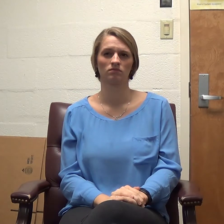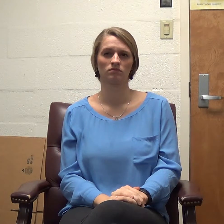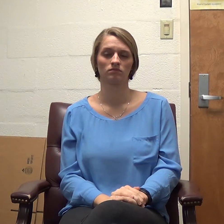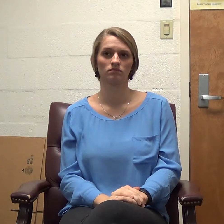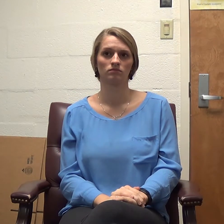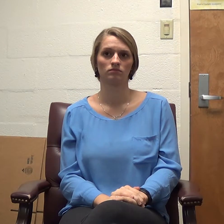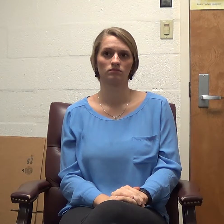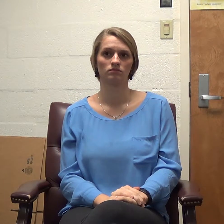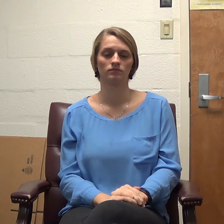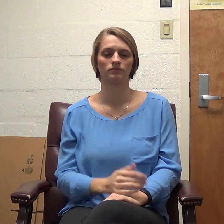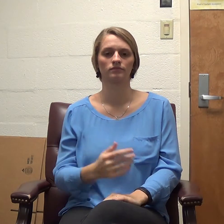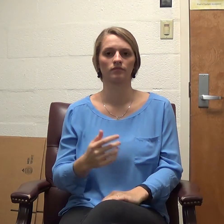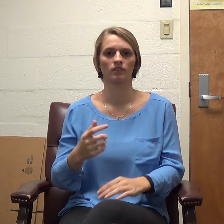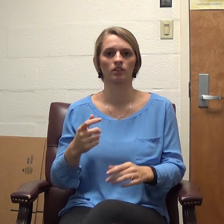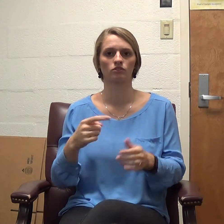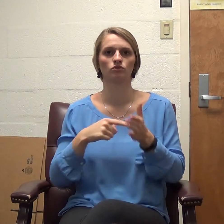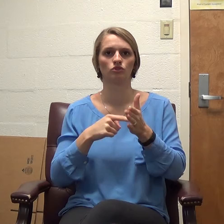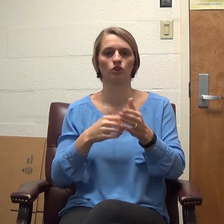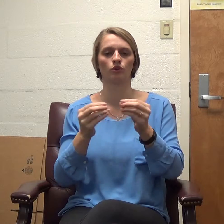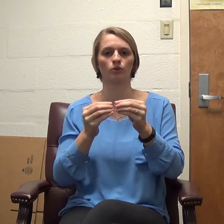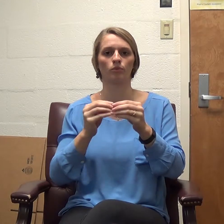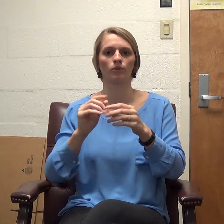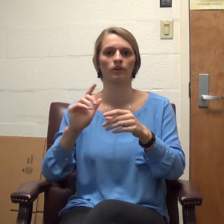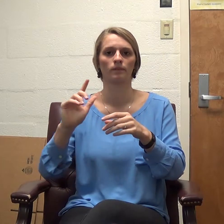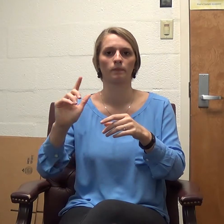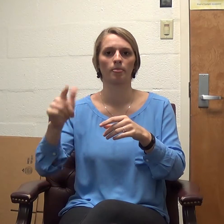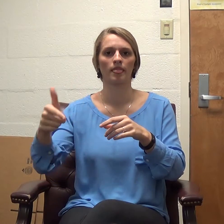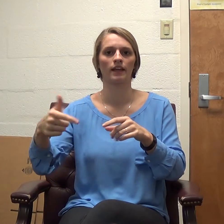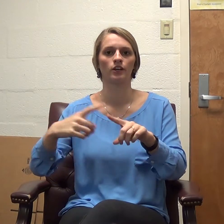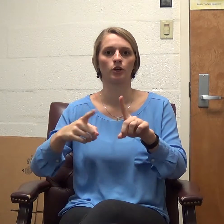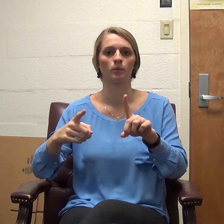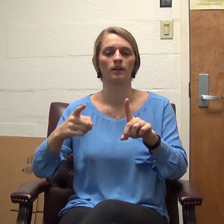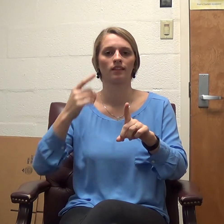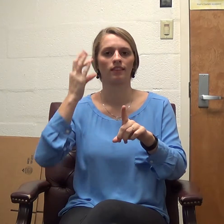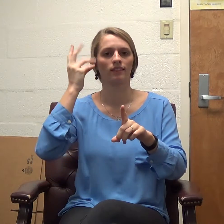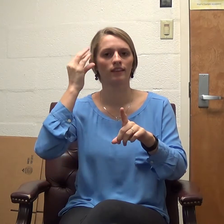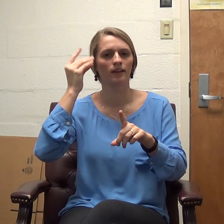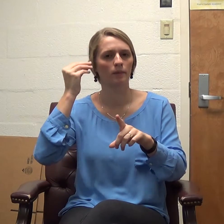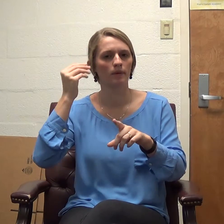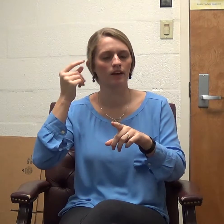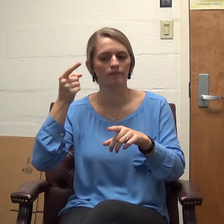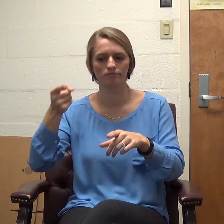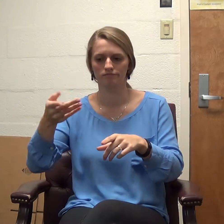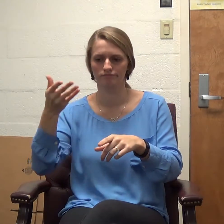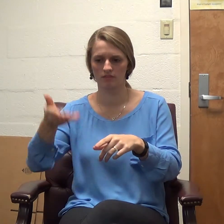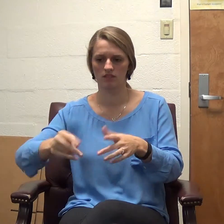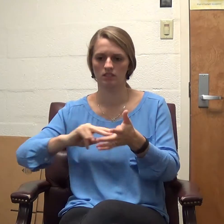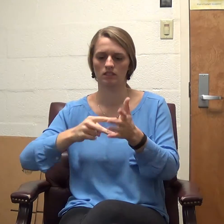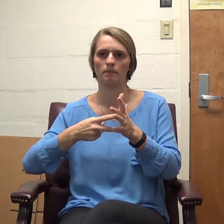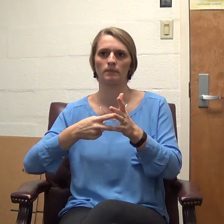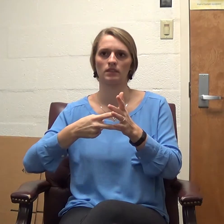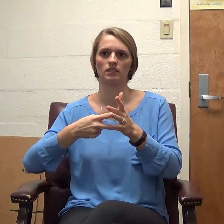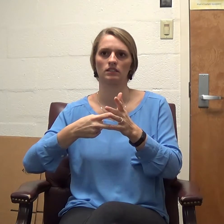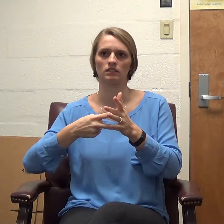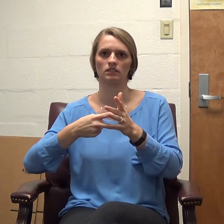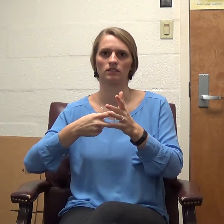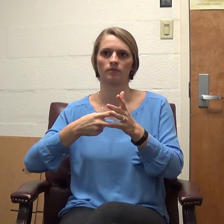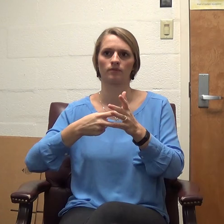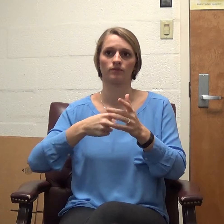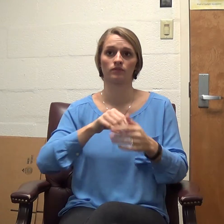more later on, but I want to think about what that means. Because 4 itself is the same thing as 2 squared. So we learned just real fast, 2 to the 4th is